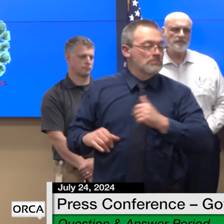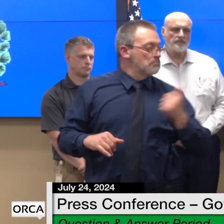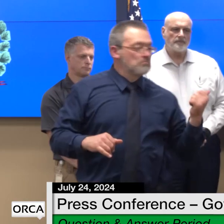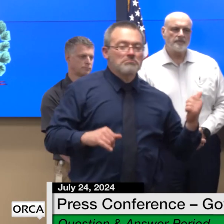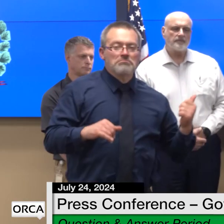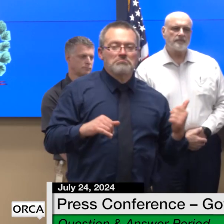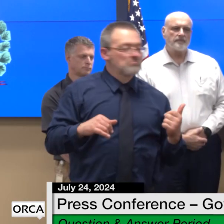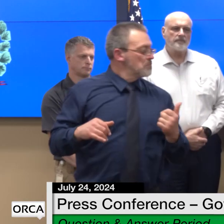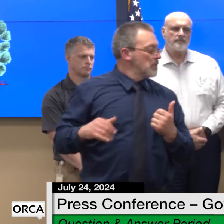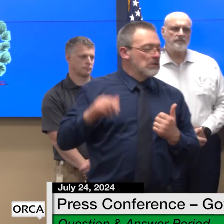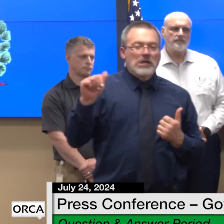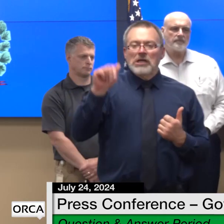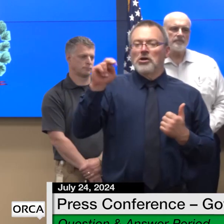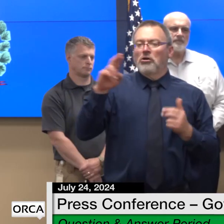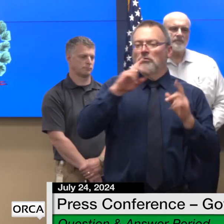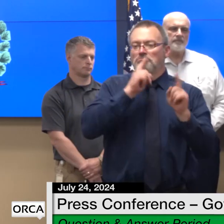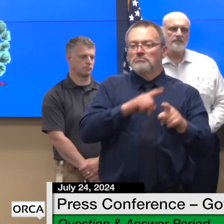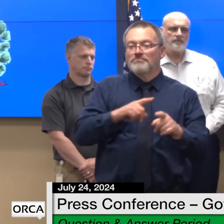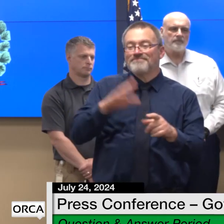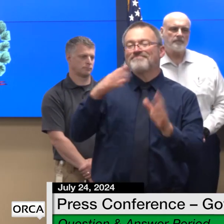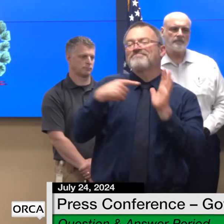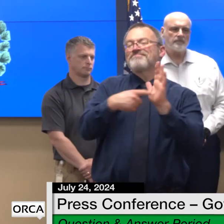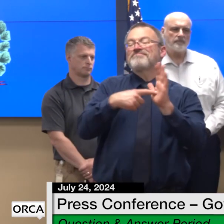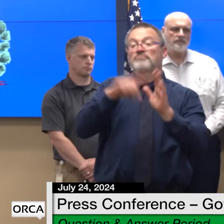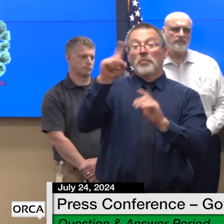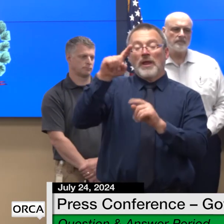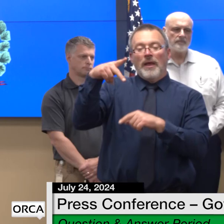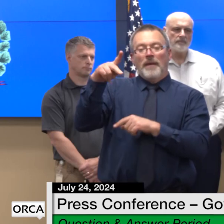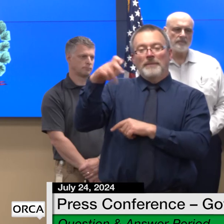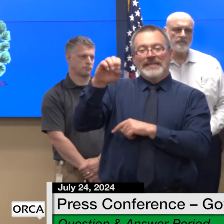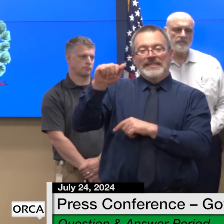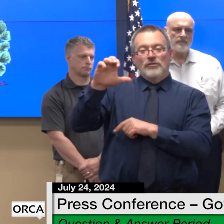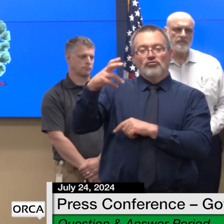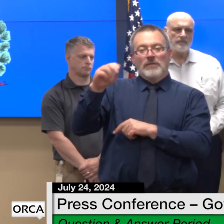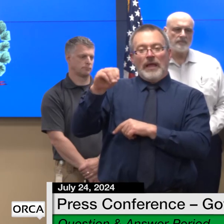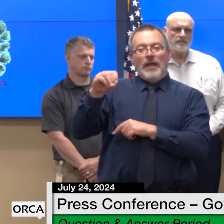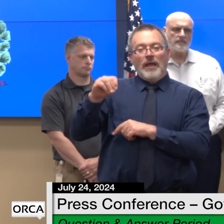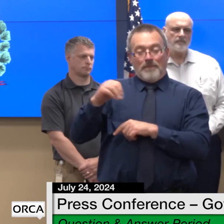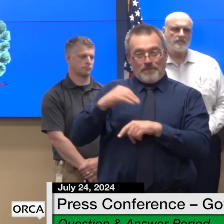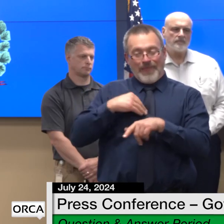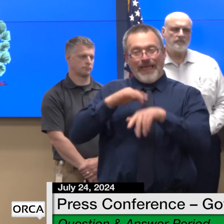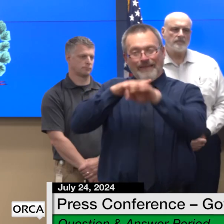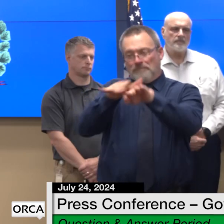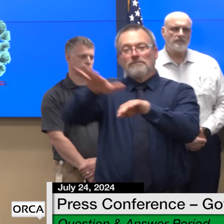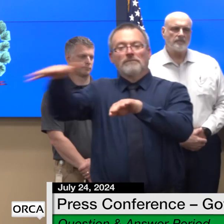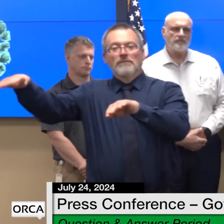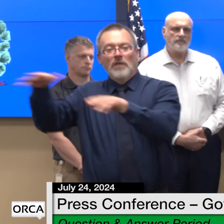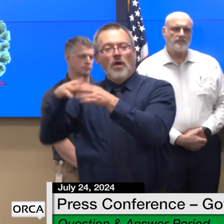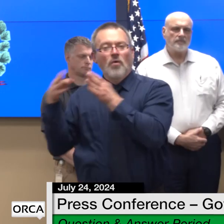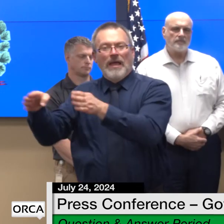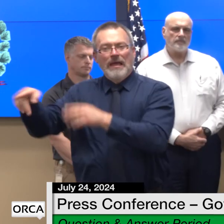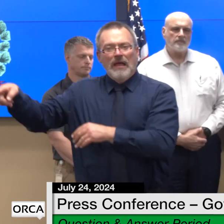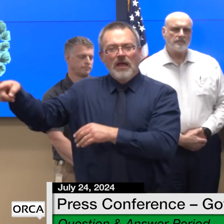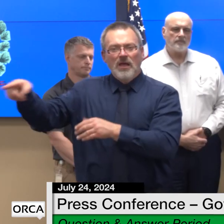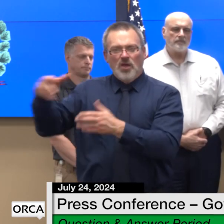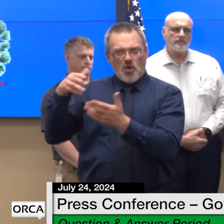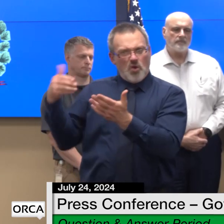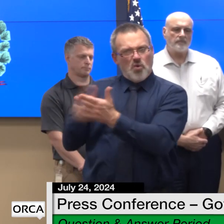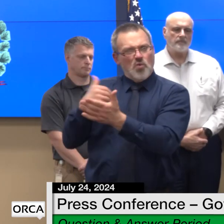be South Peacham Brook jumped its banks and formed an entirely new channel during the flood